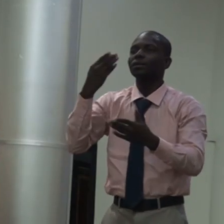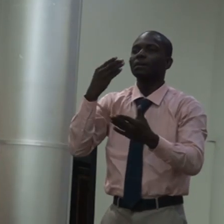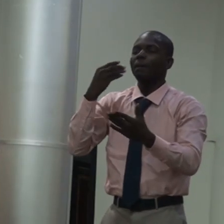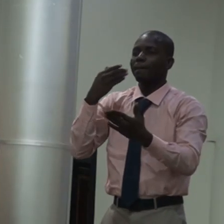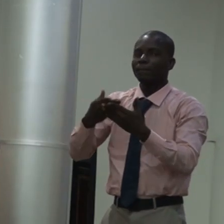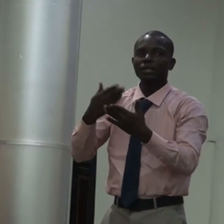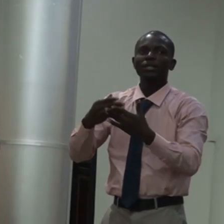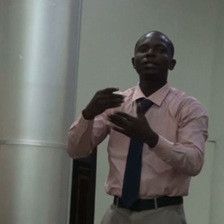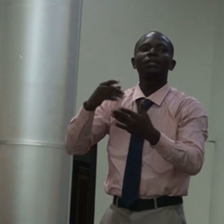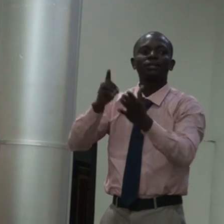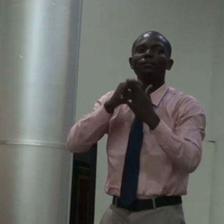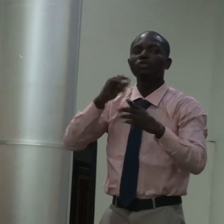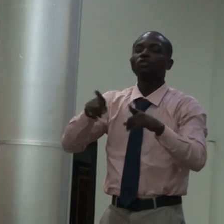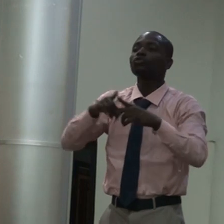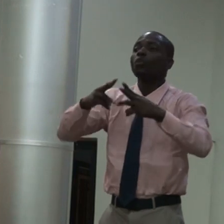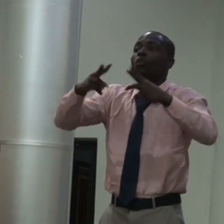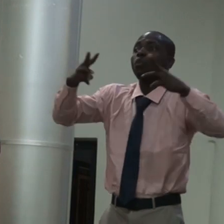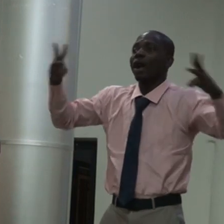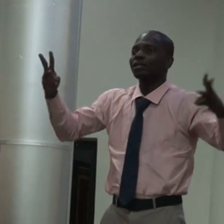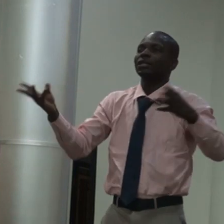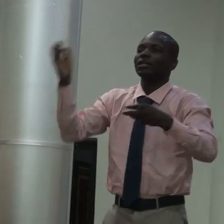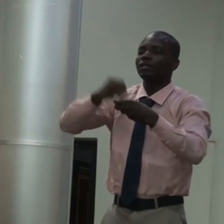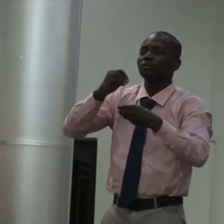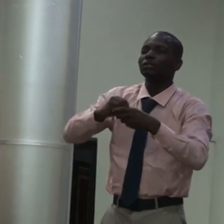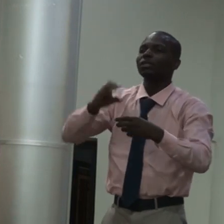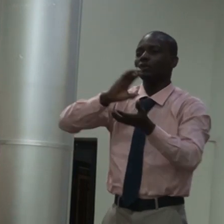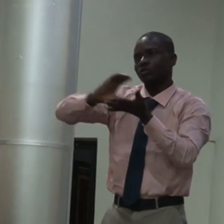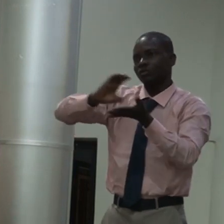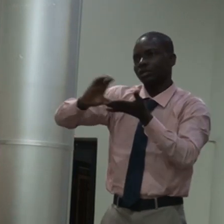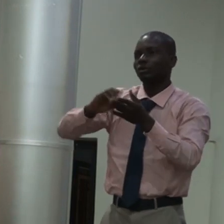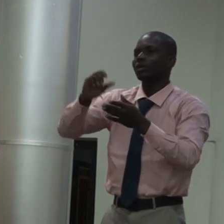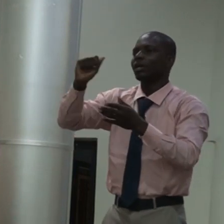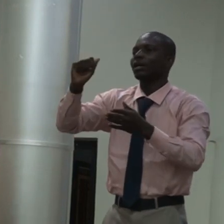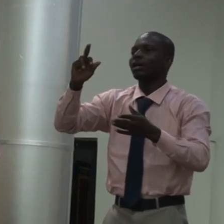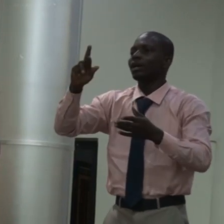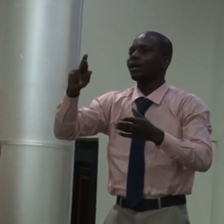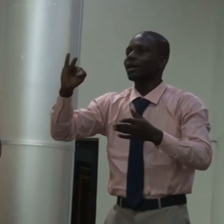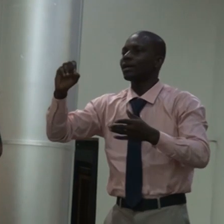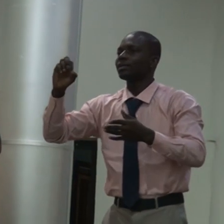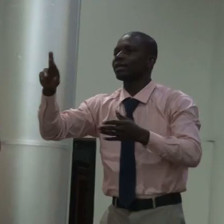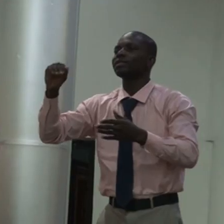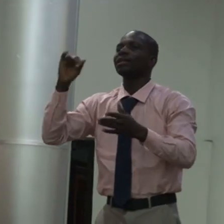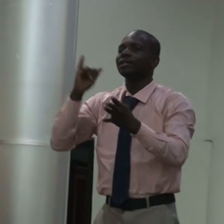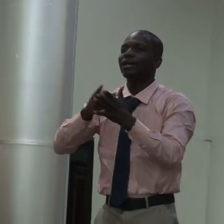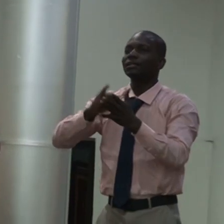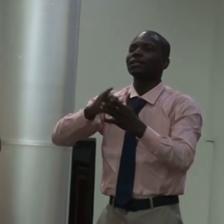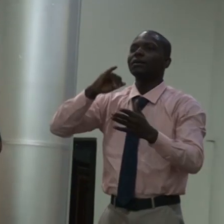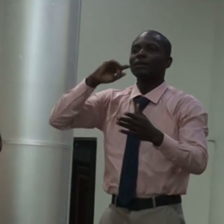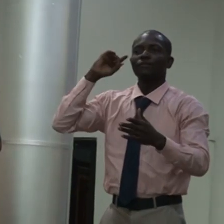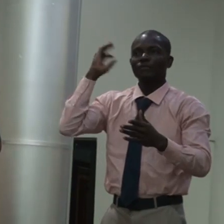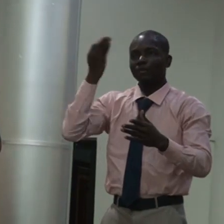is so wide, including contractor arrears. All these contractors, the federal government is owing a lot of